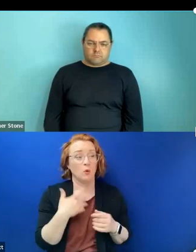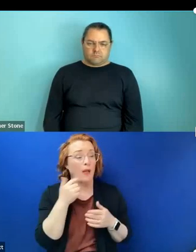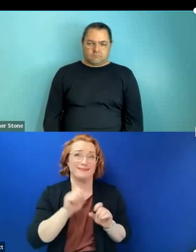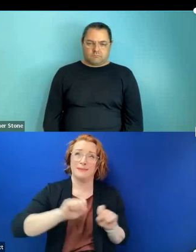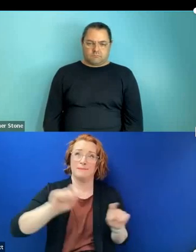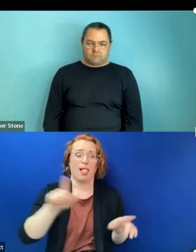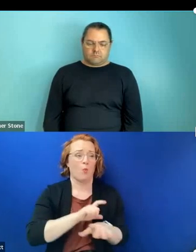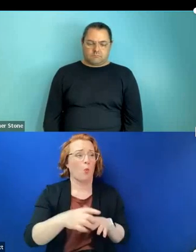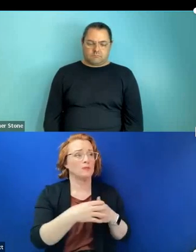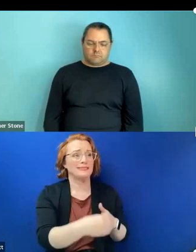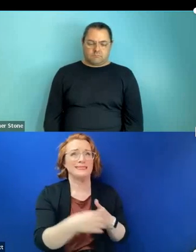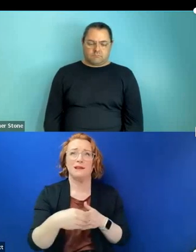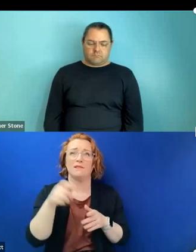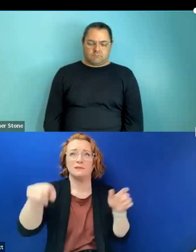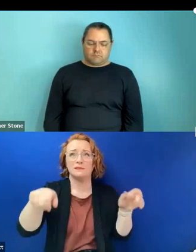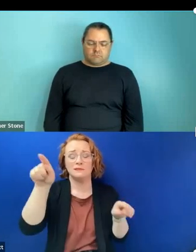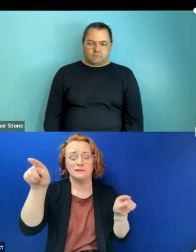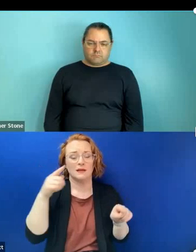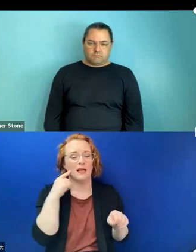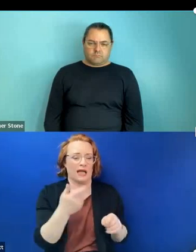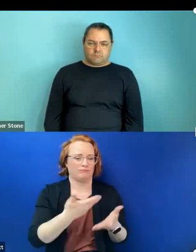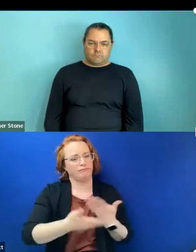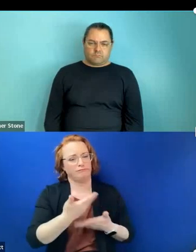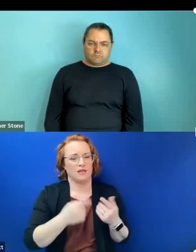course leaders, they will be more than happy to tell you more about that.